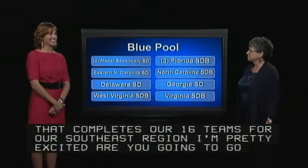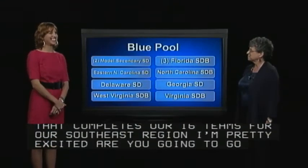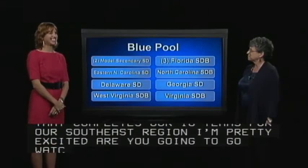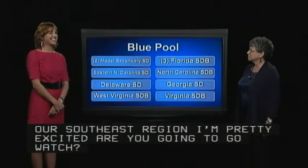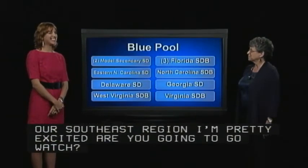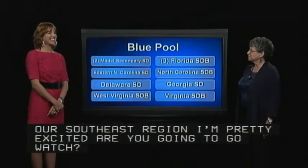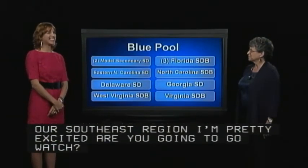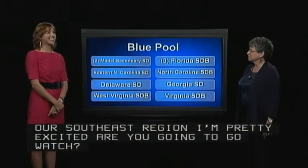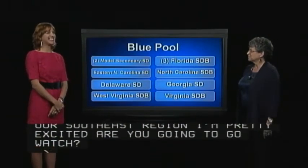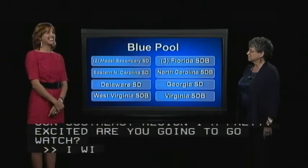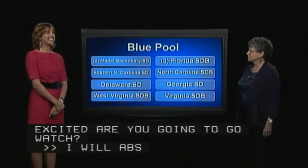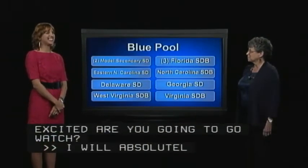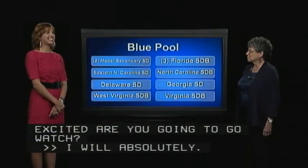short break.